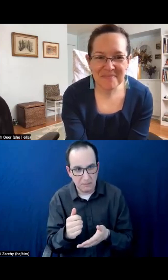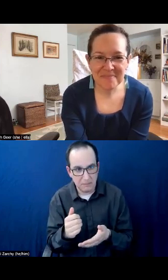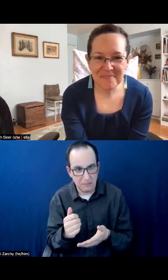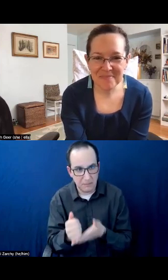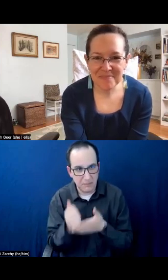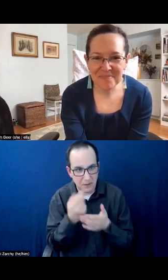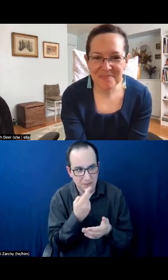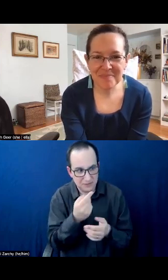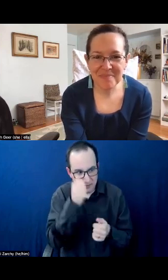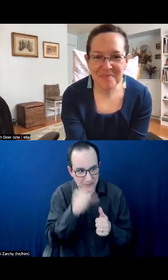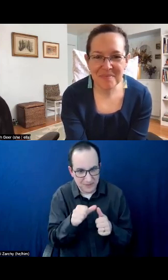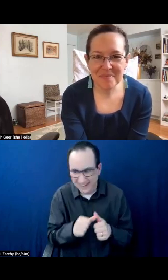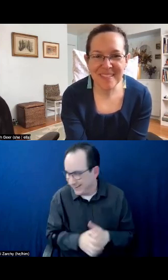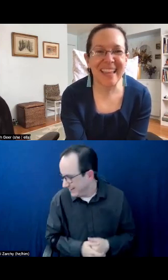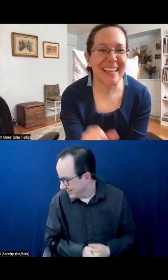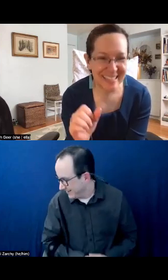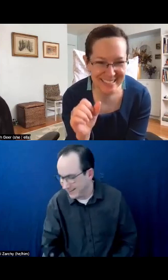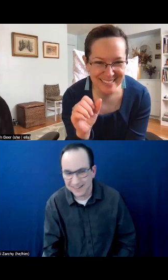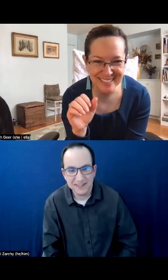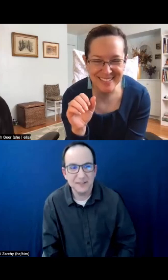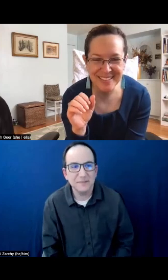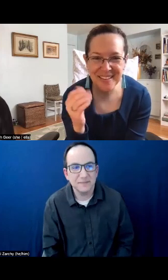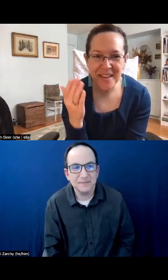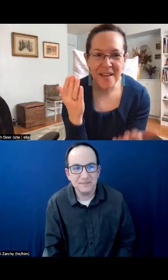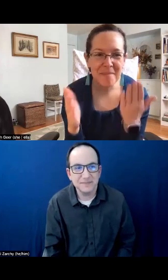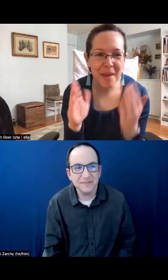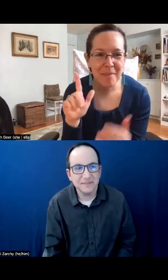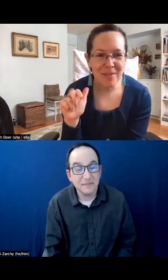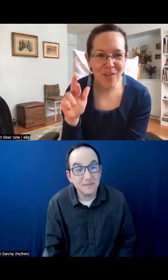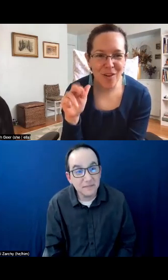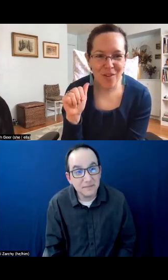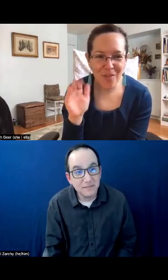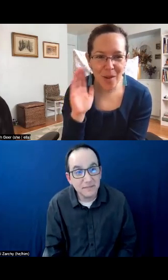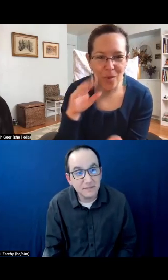So yeah, remind us at the end there at least.